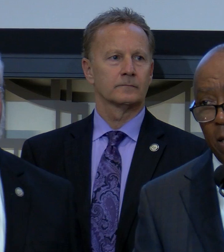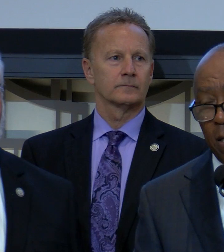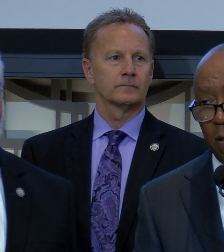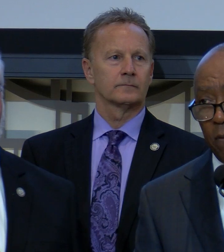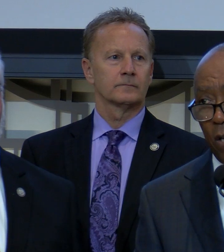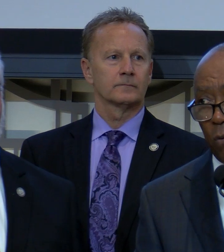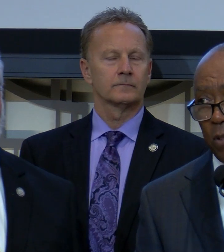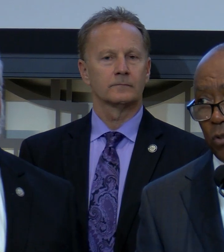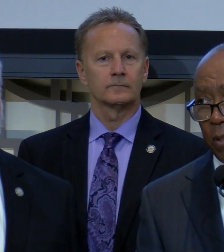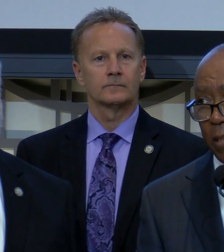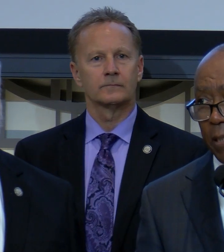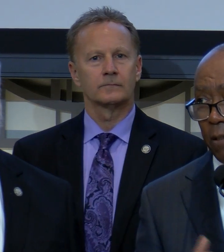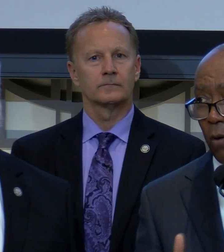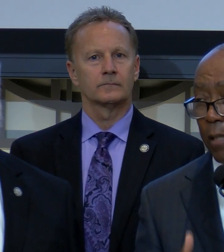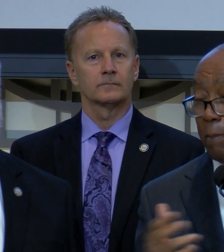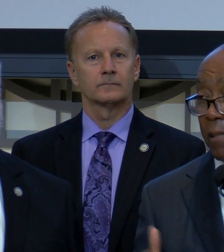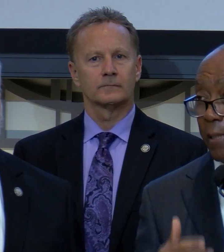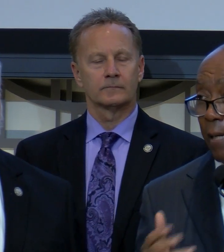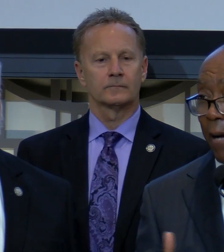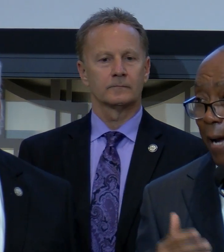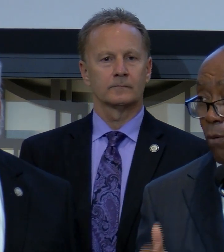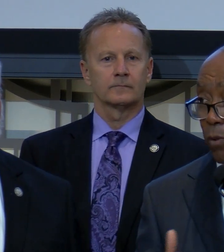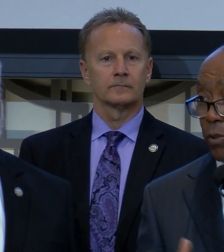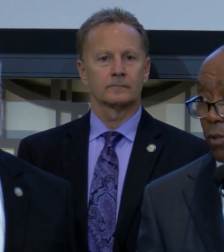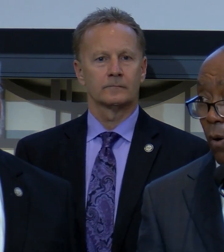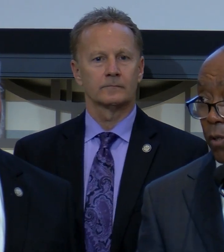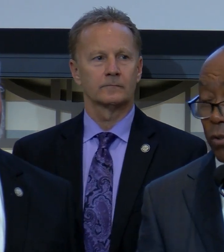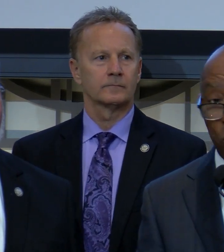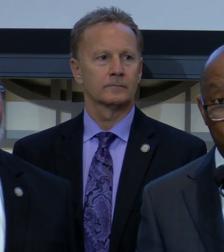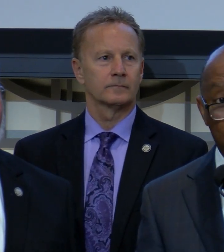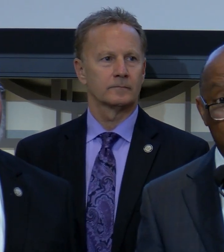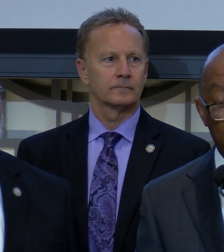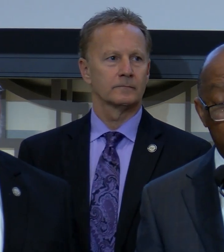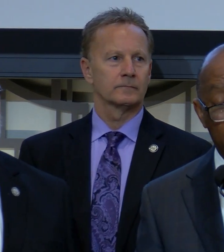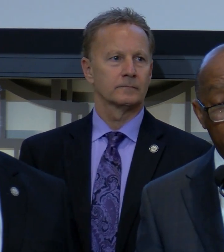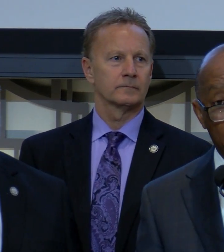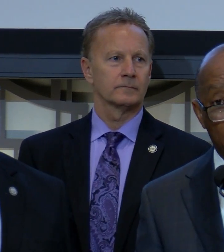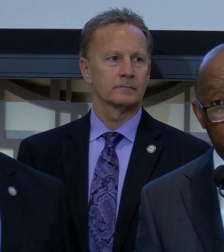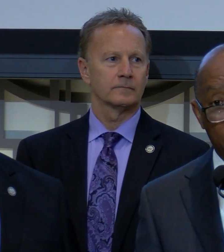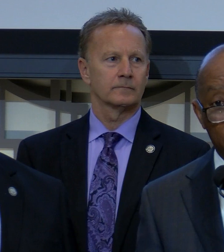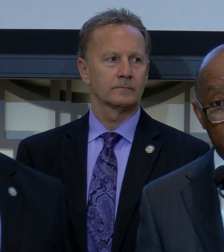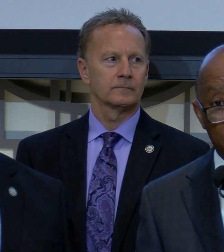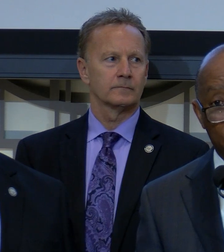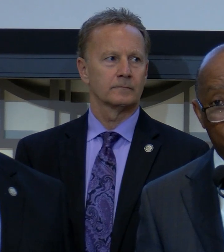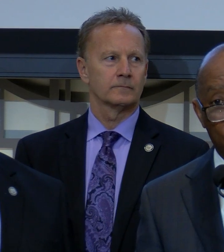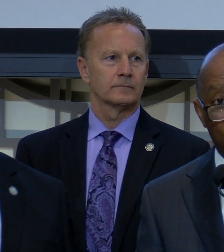they are restricting or limiting their hours in order to